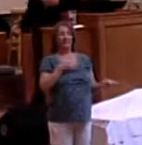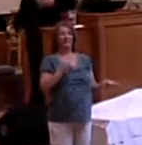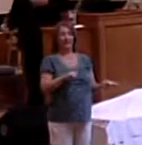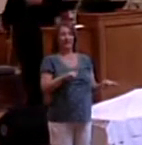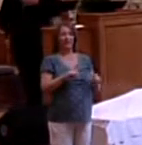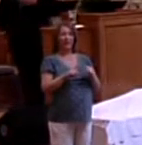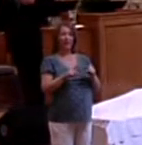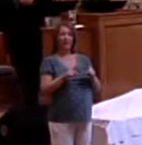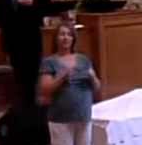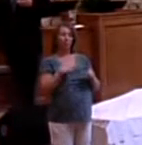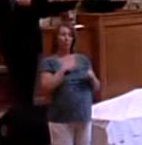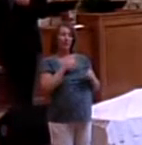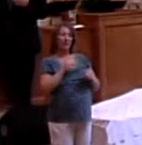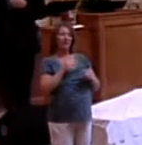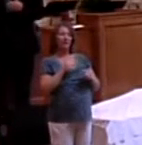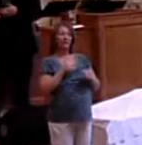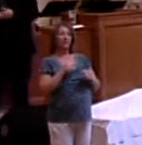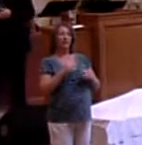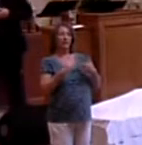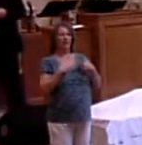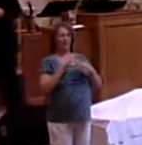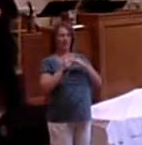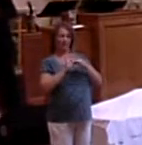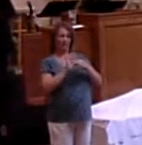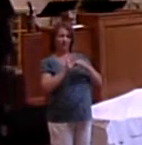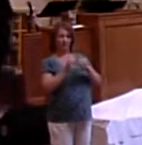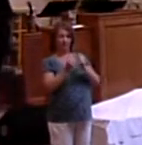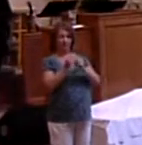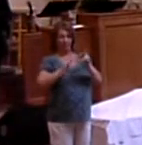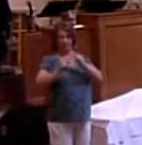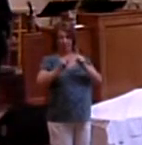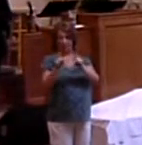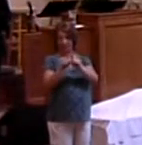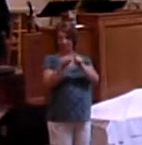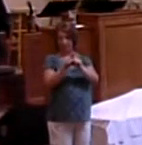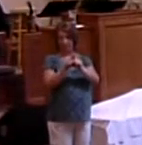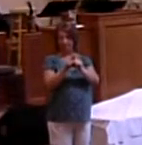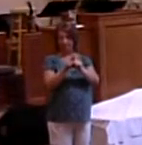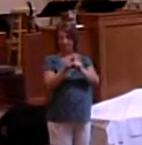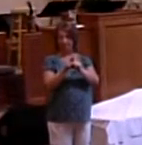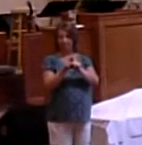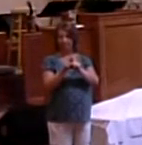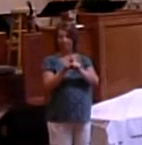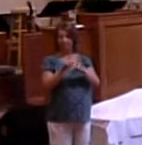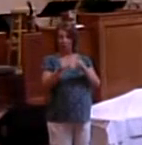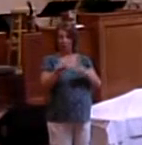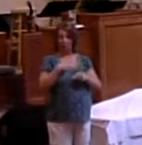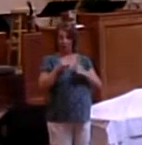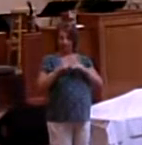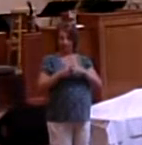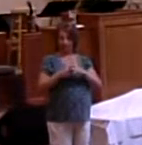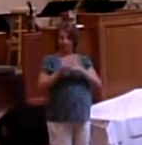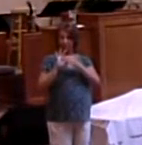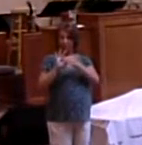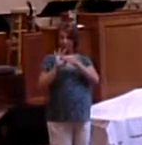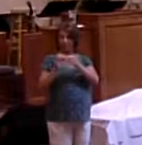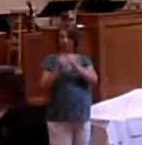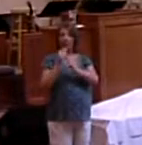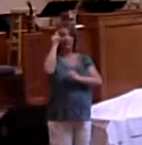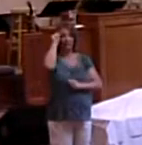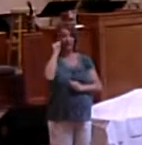relationship, we can think about these relationships with people too. Like whenever I build relationships with